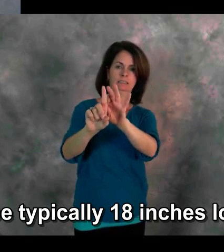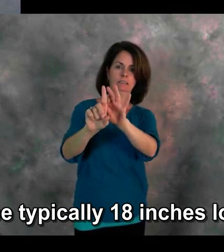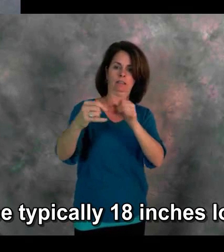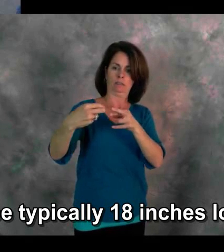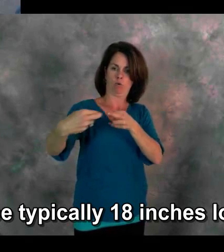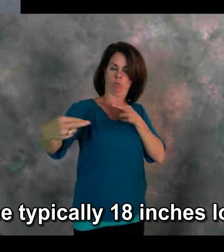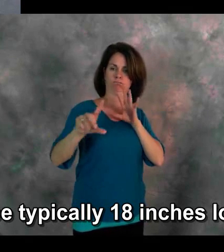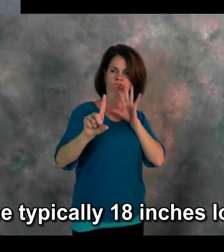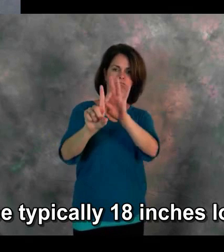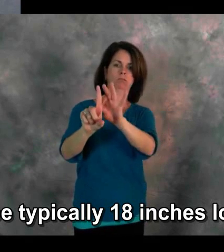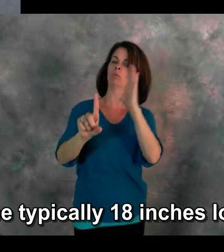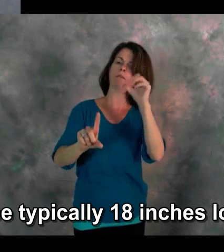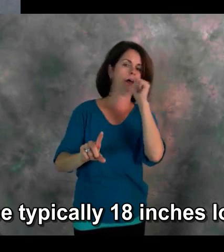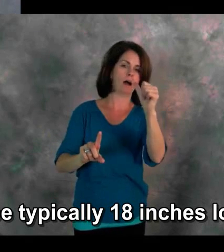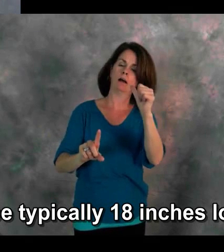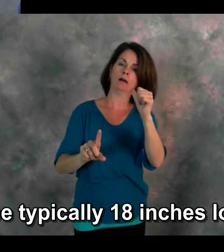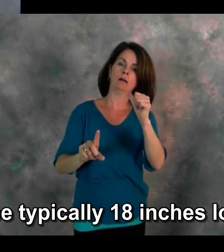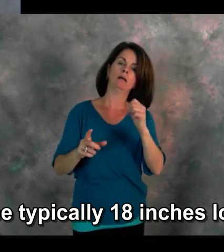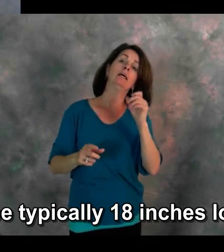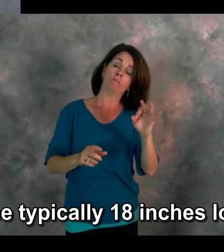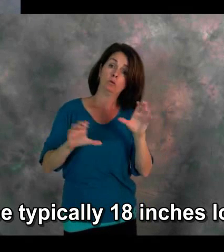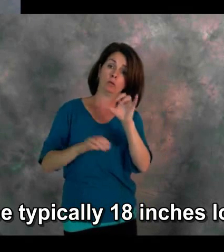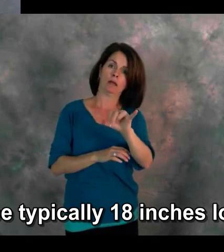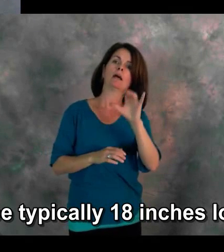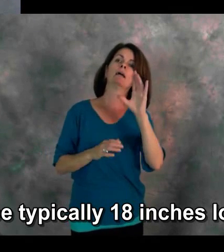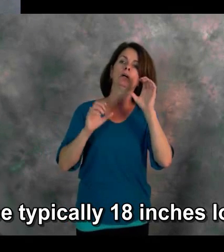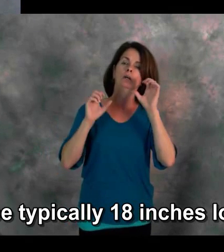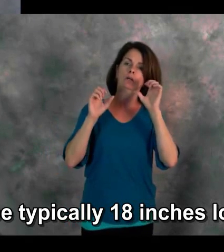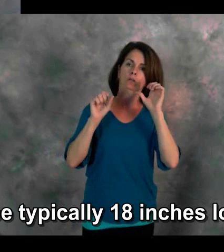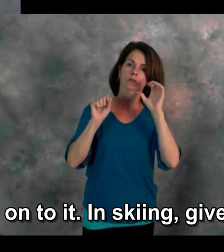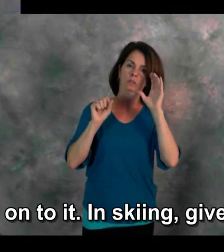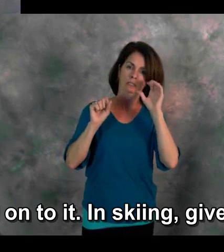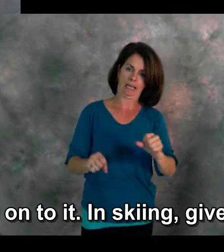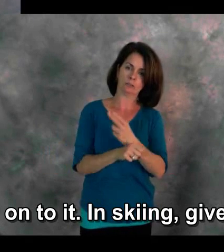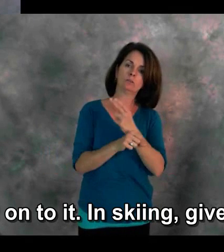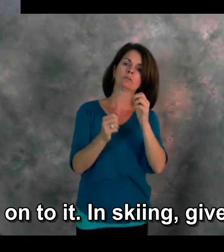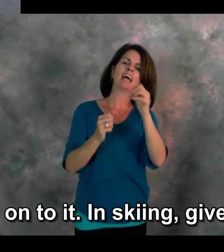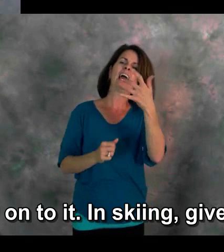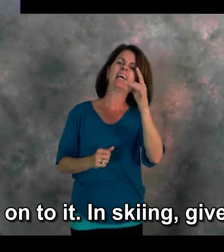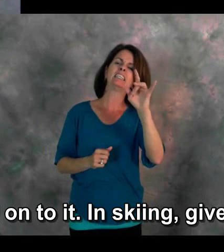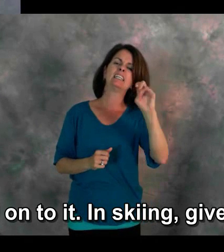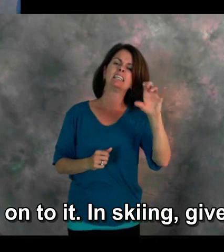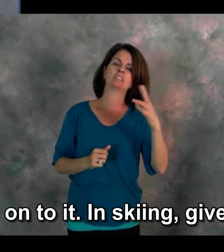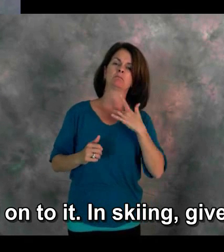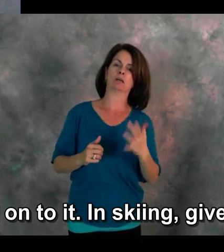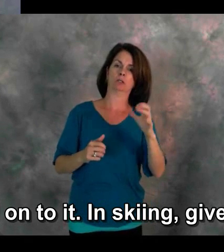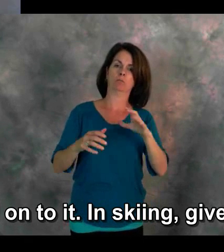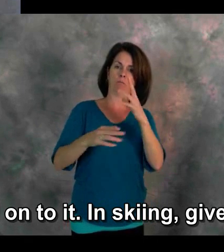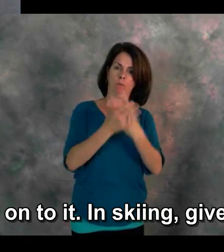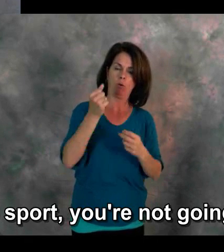tether that is going to be typically 18 inches long, and you're both going to hold on to that. In